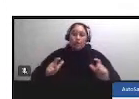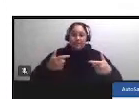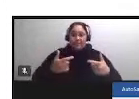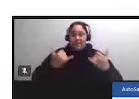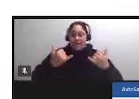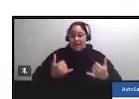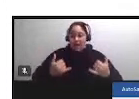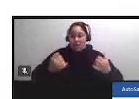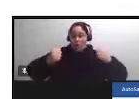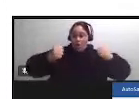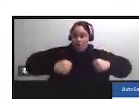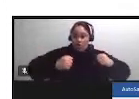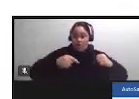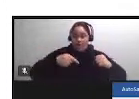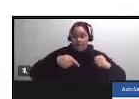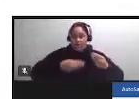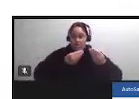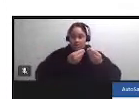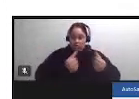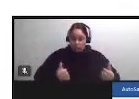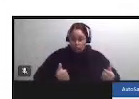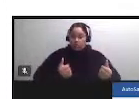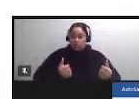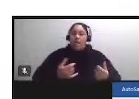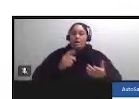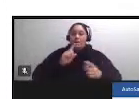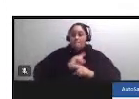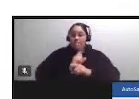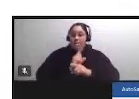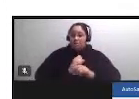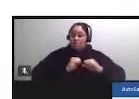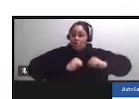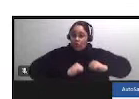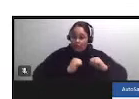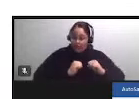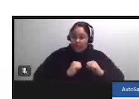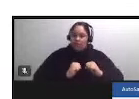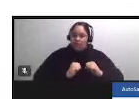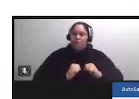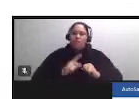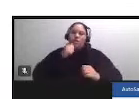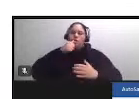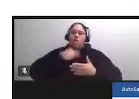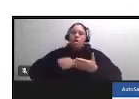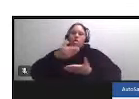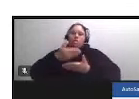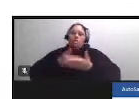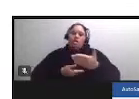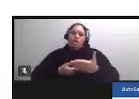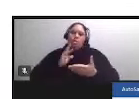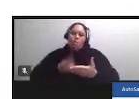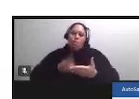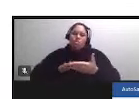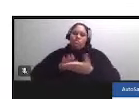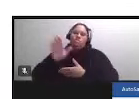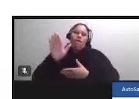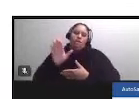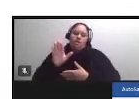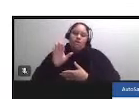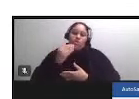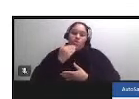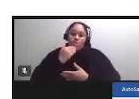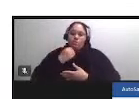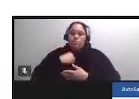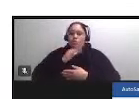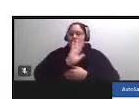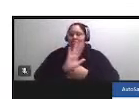has agreed to these resolutions and to the minutes, a letter will be sent to